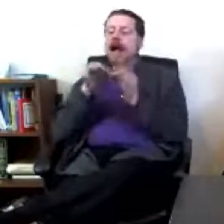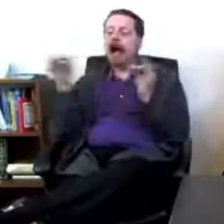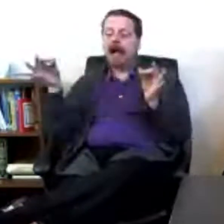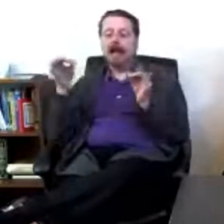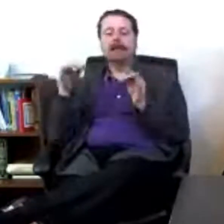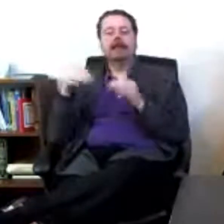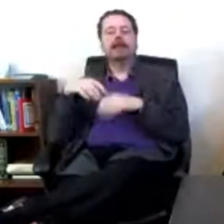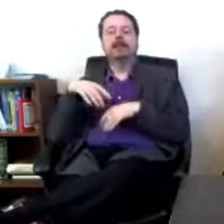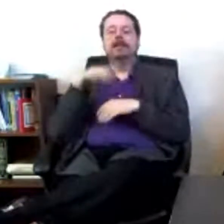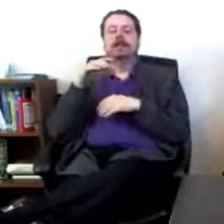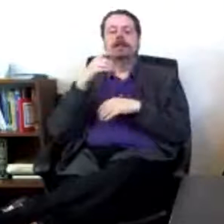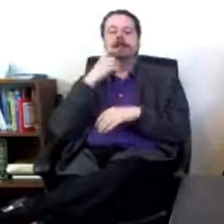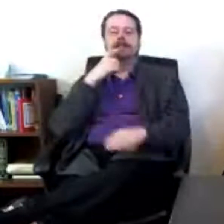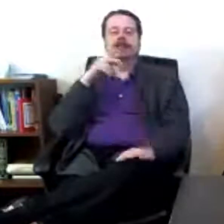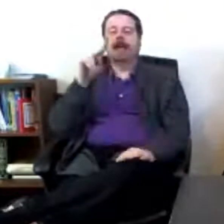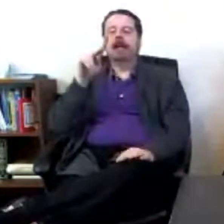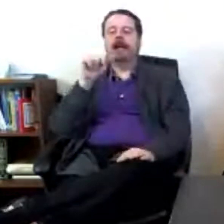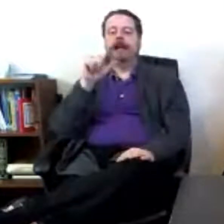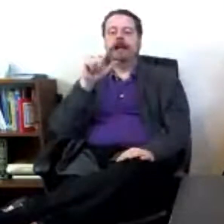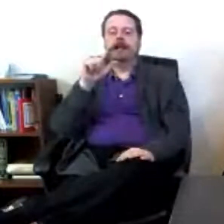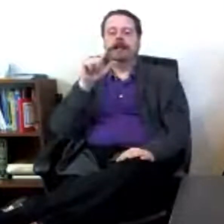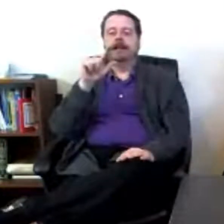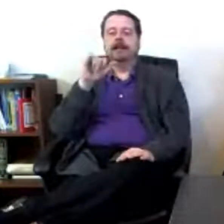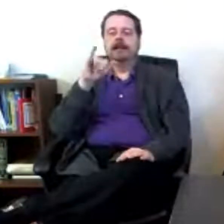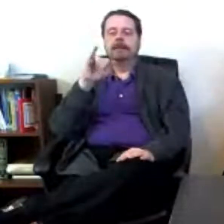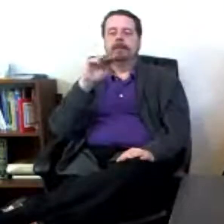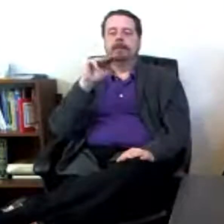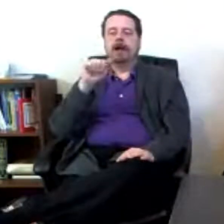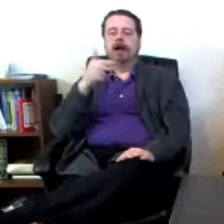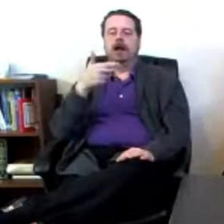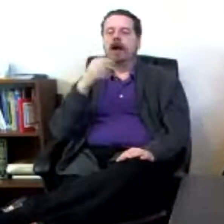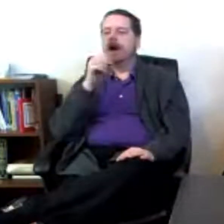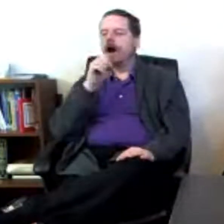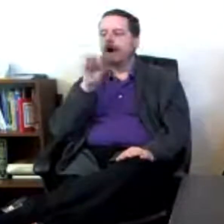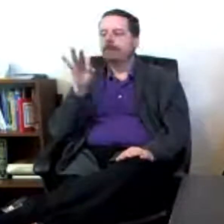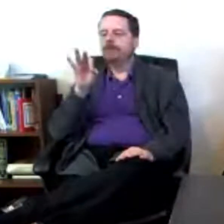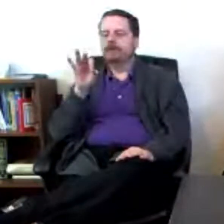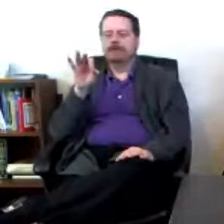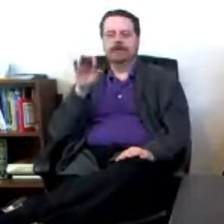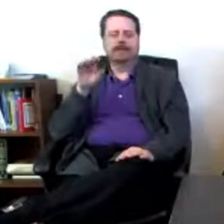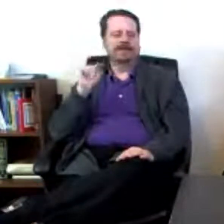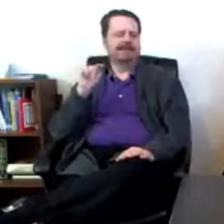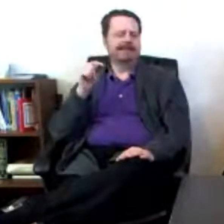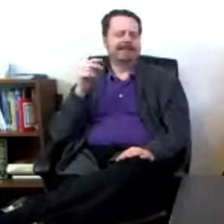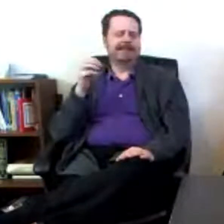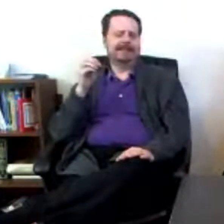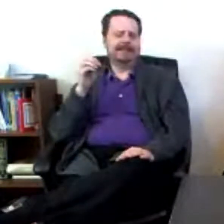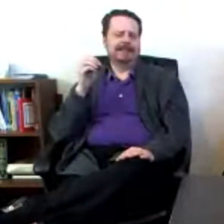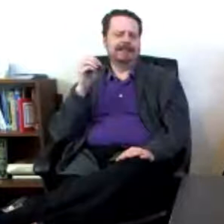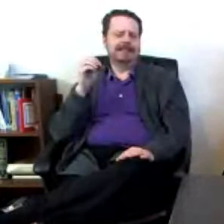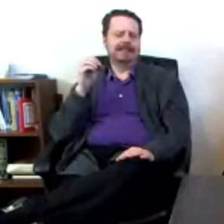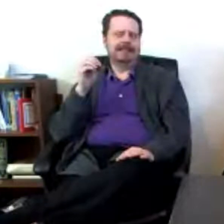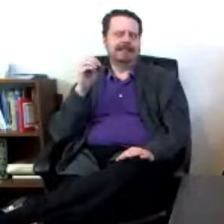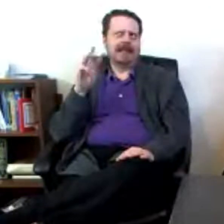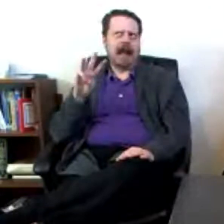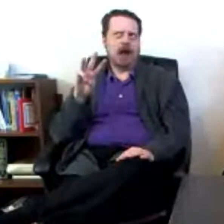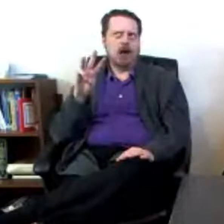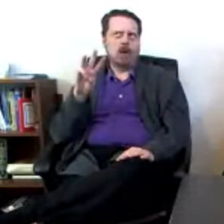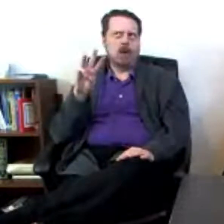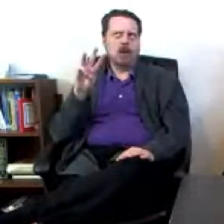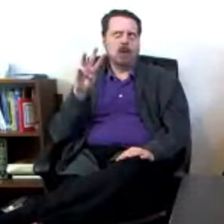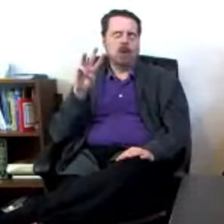the kalima of Tawheed, the word of monotheism. La ilaha illallah